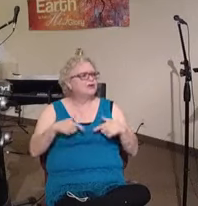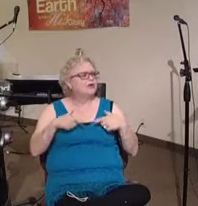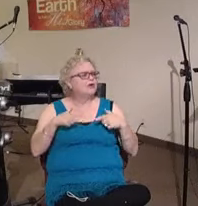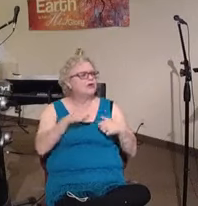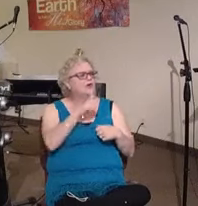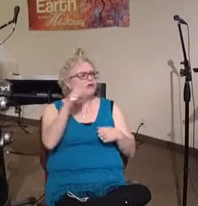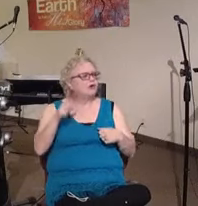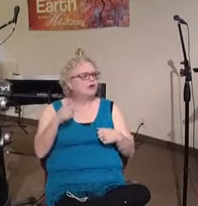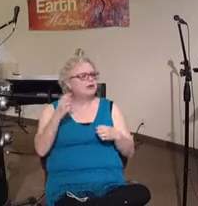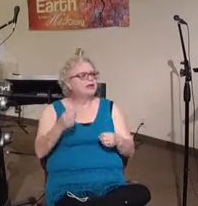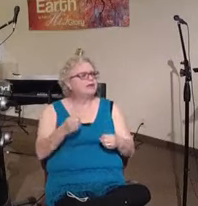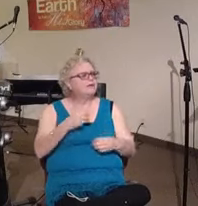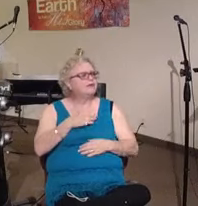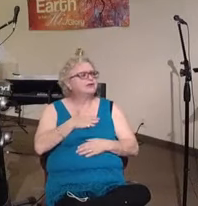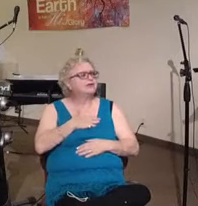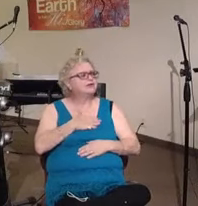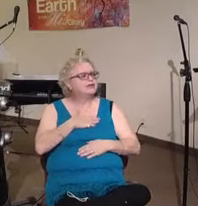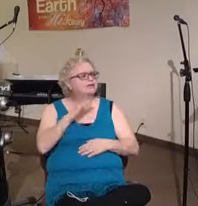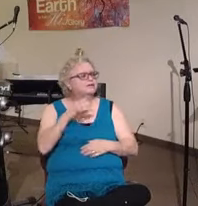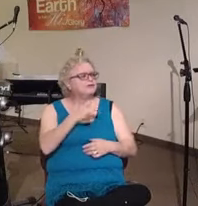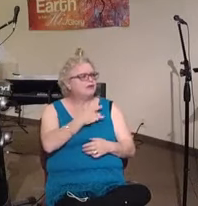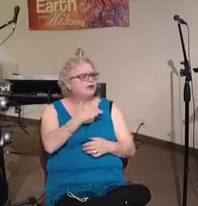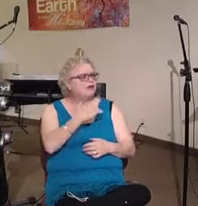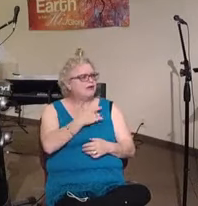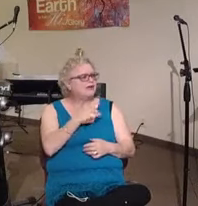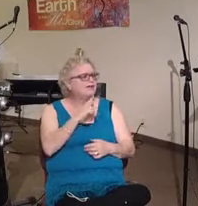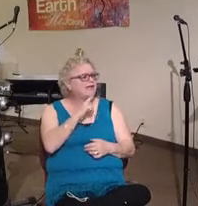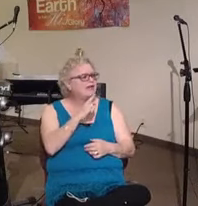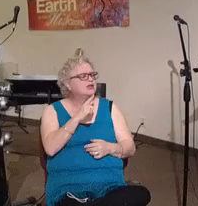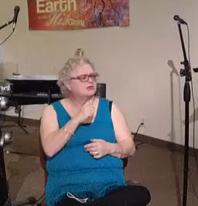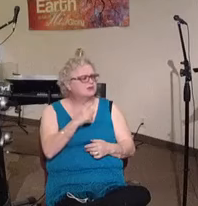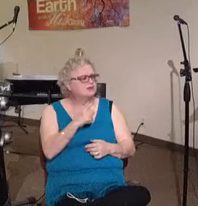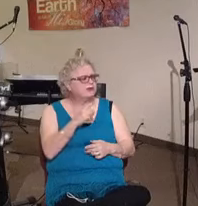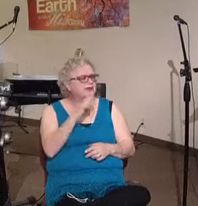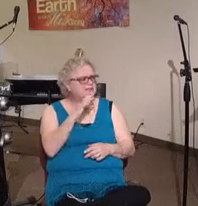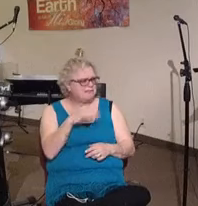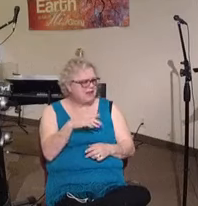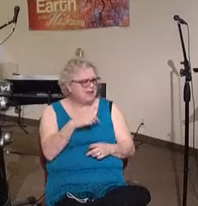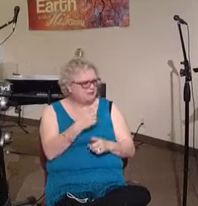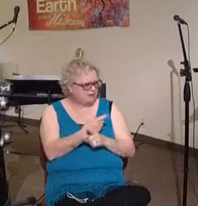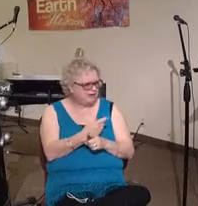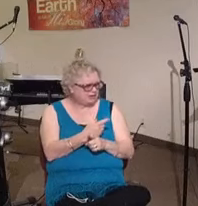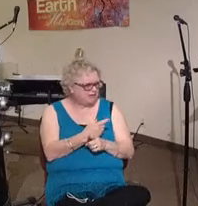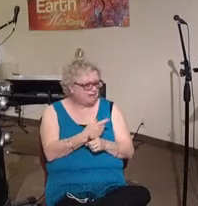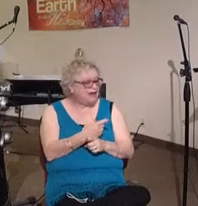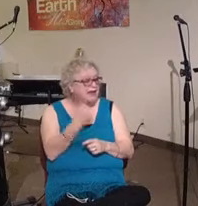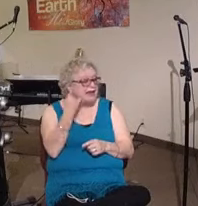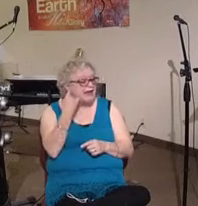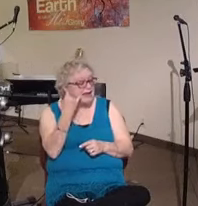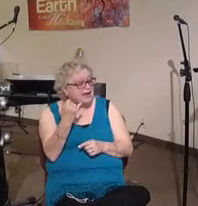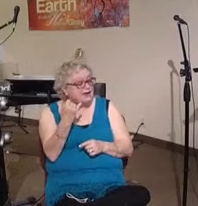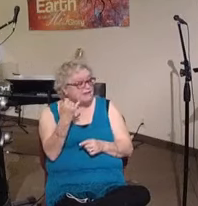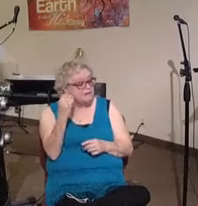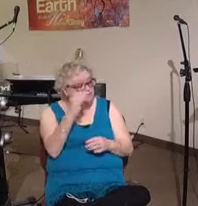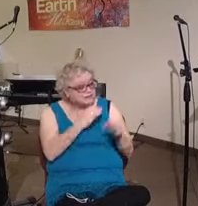your heart. Now, that's really cruel, isn't it? If you seek God and you worship him and you